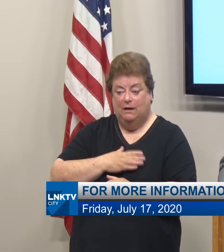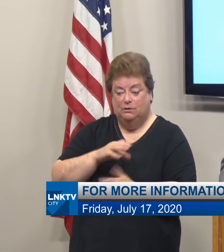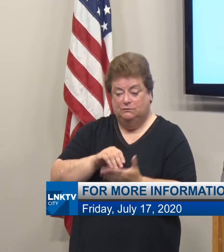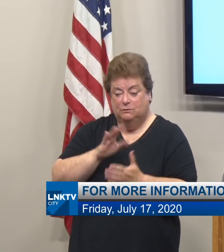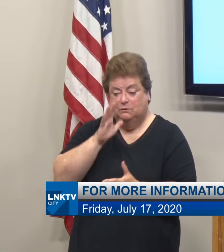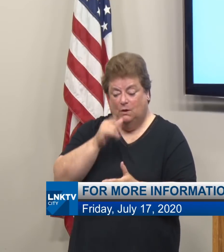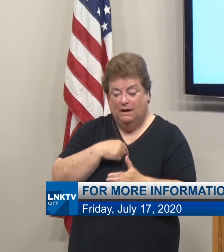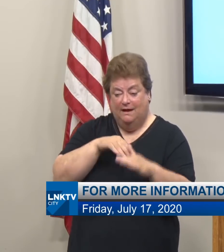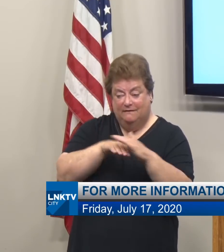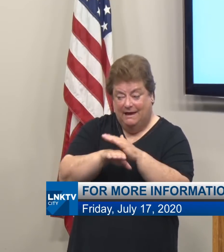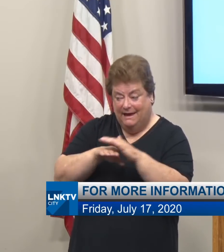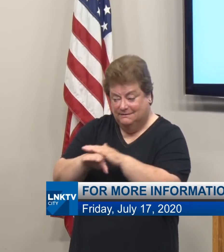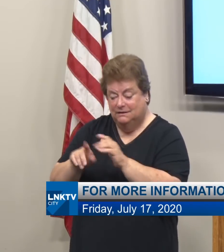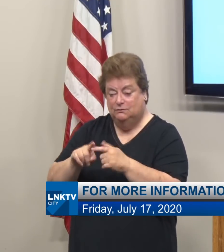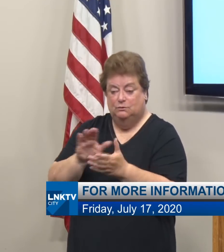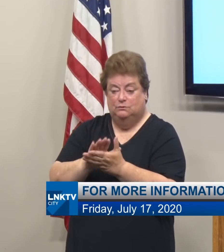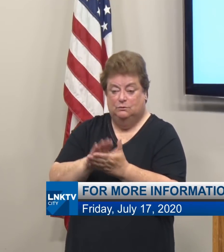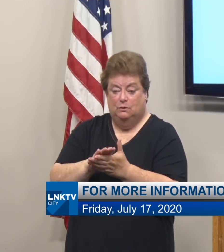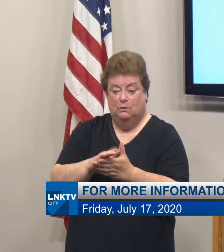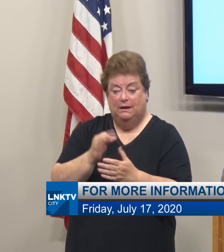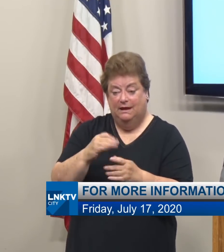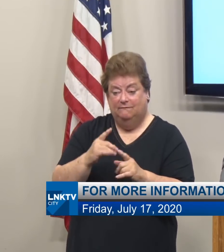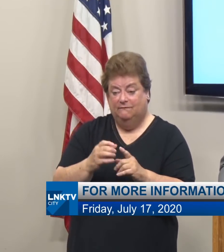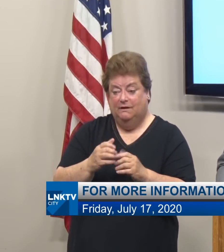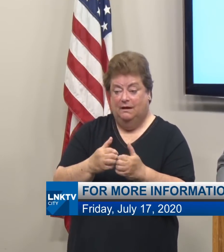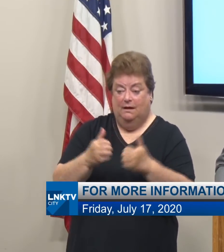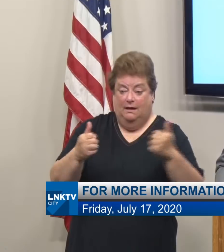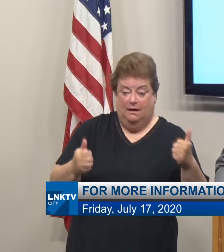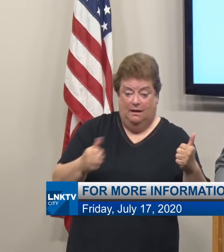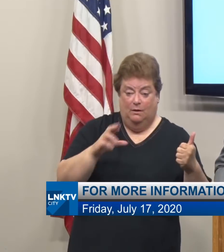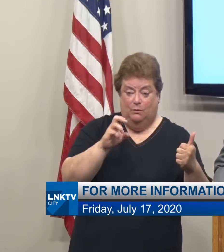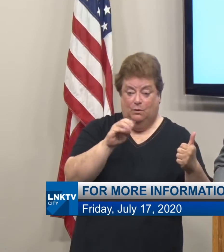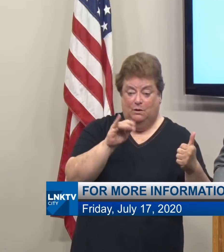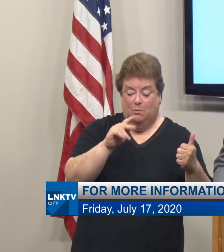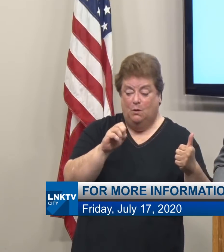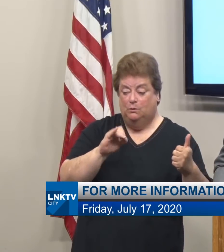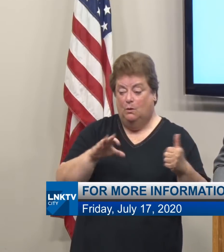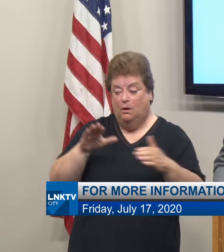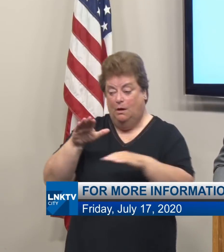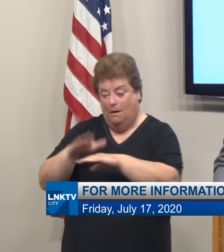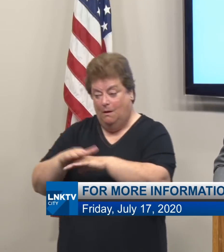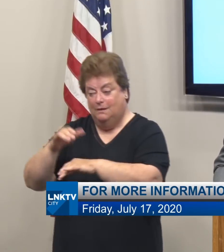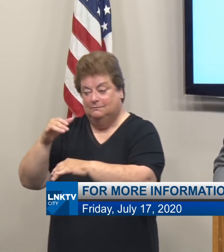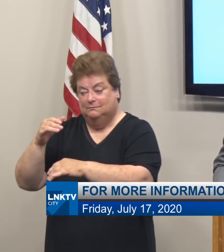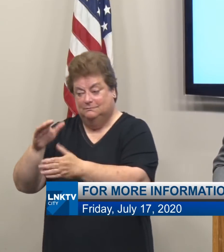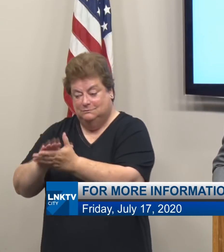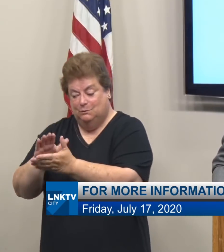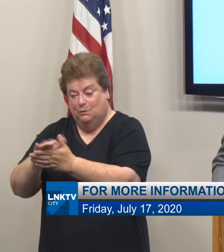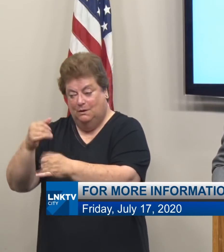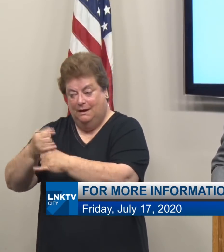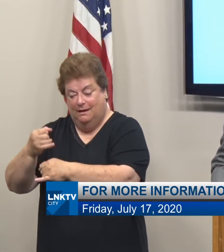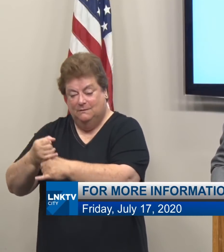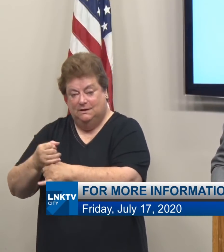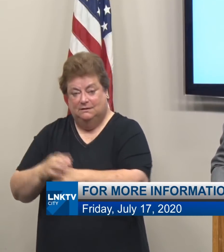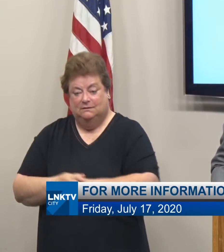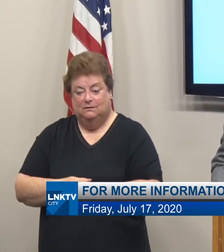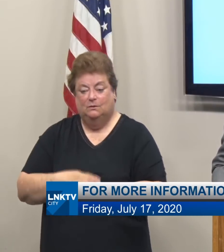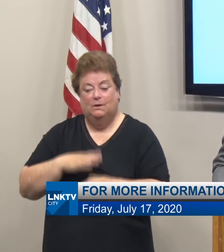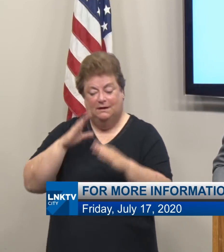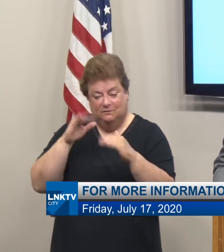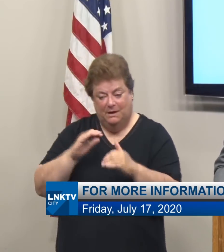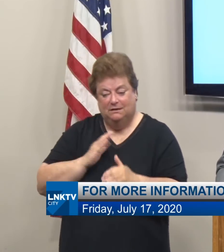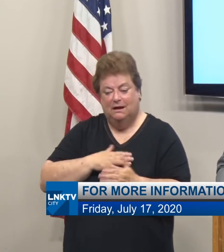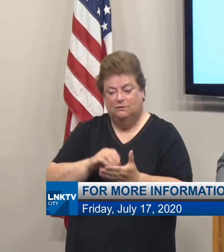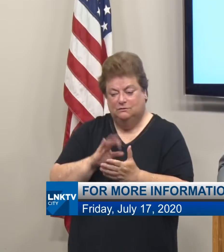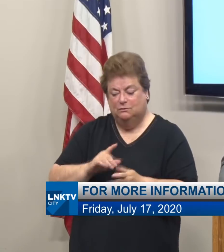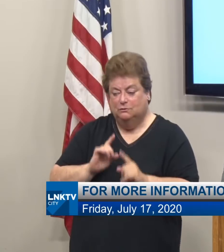whether that's school remotely or school on site. And we're very excited to do that. We know that our community expects our students to be